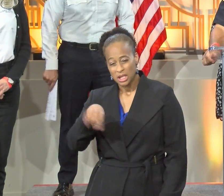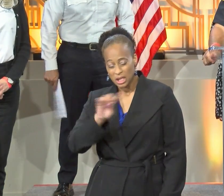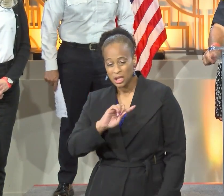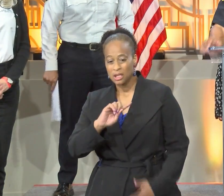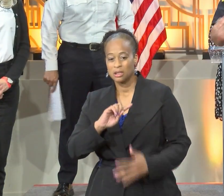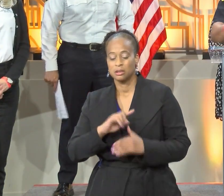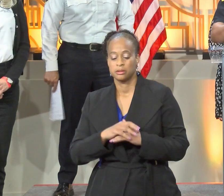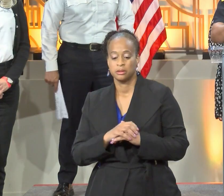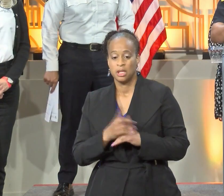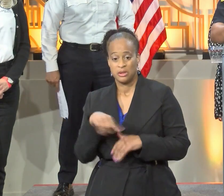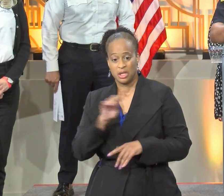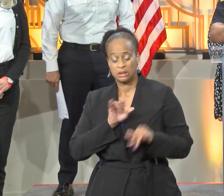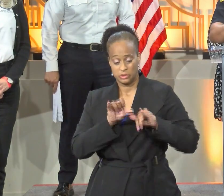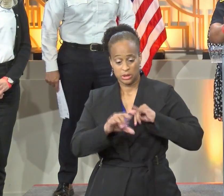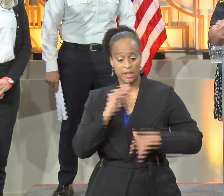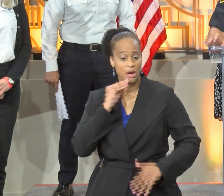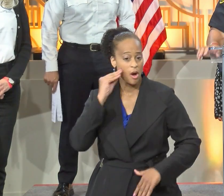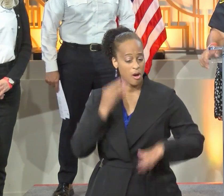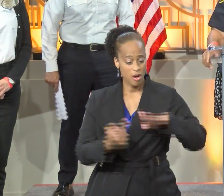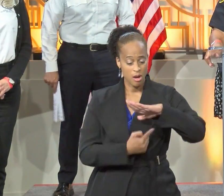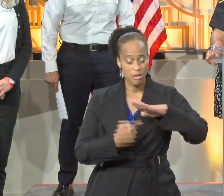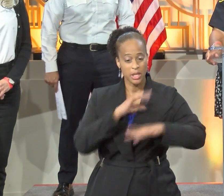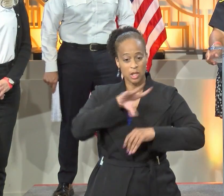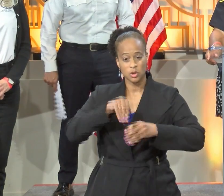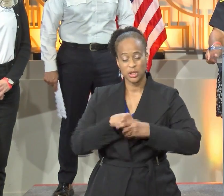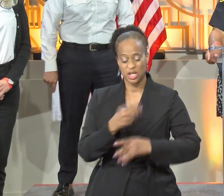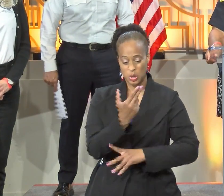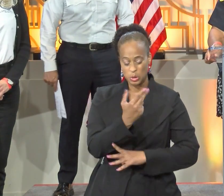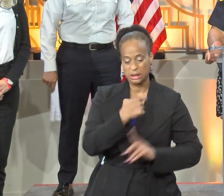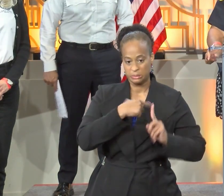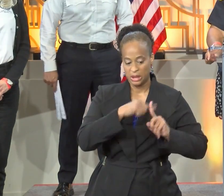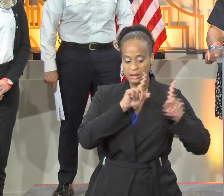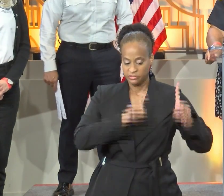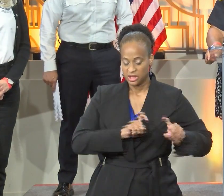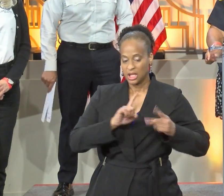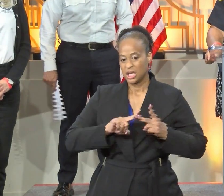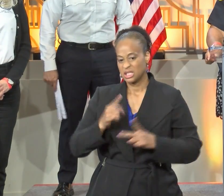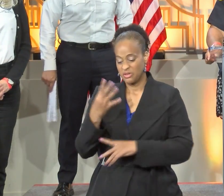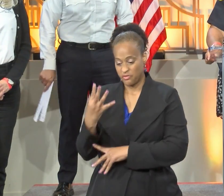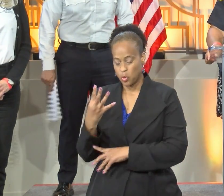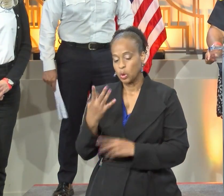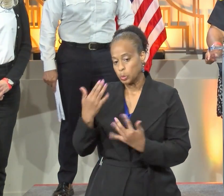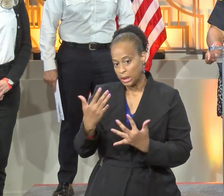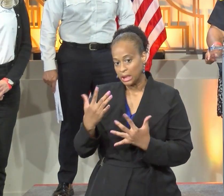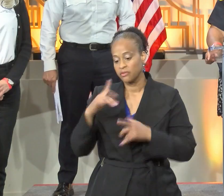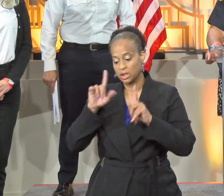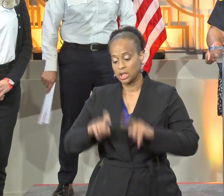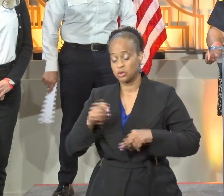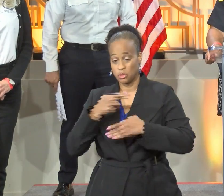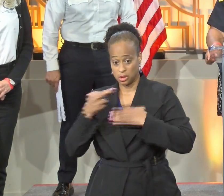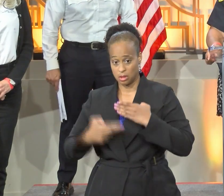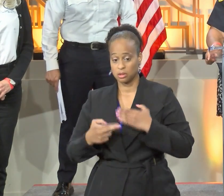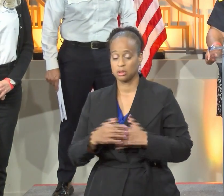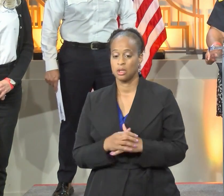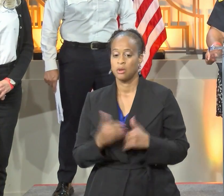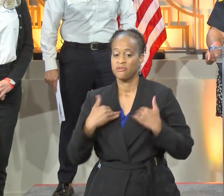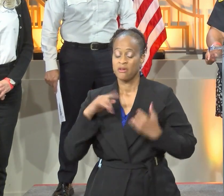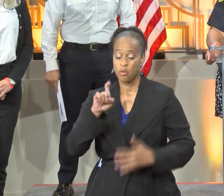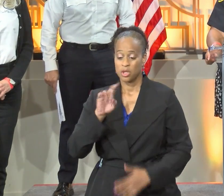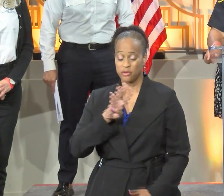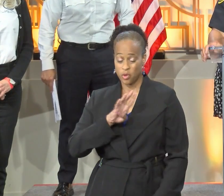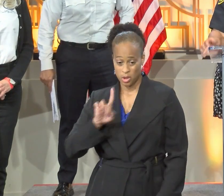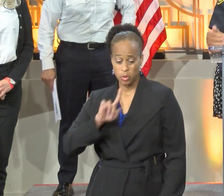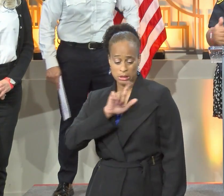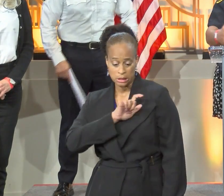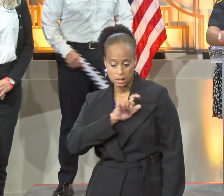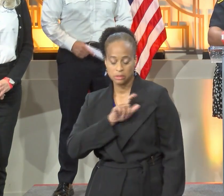are in quarantine, including 13 positive and 4 pending. We have had 141 sworn members of the